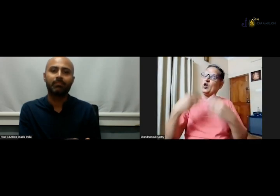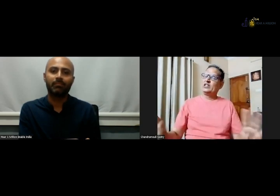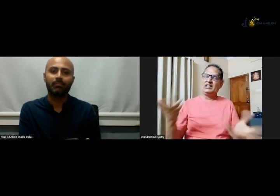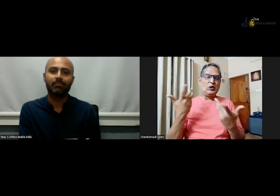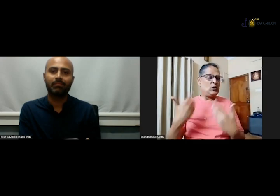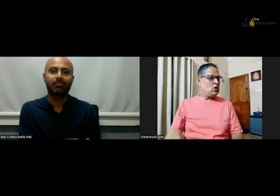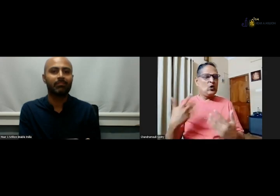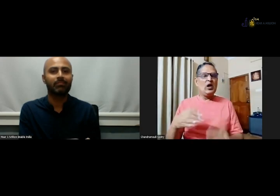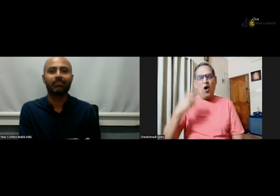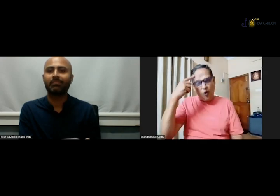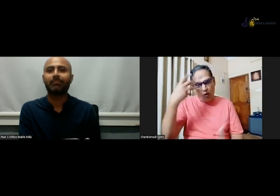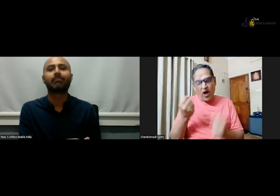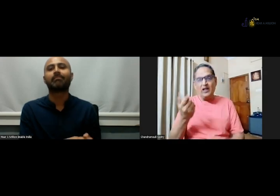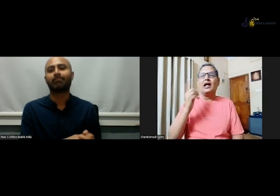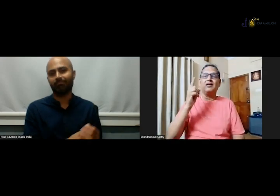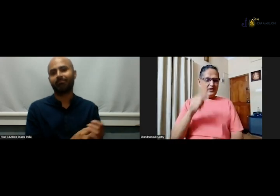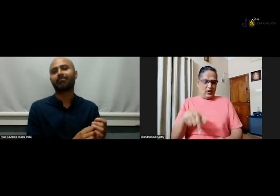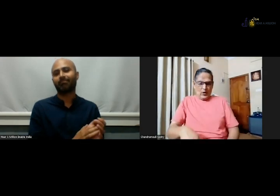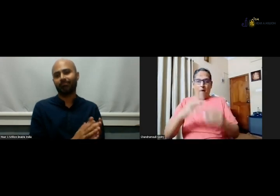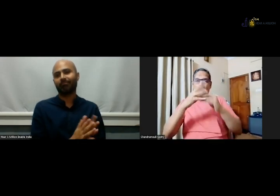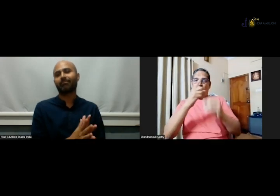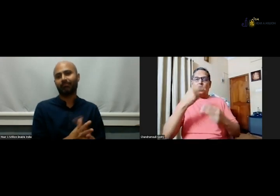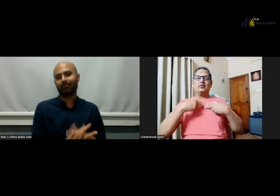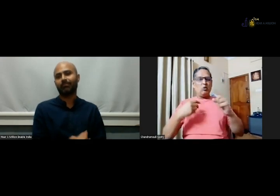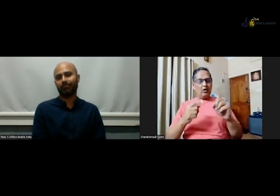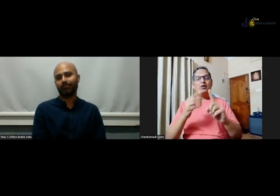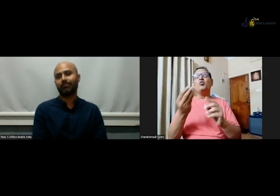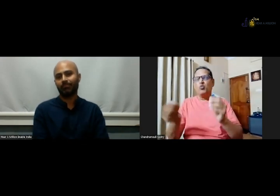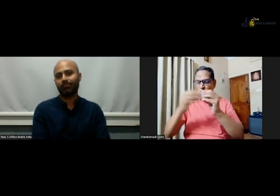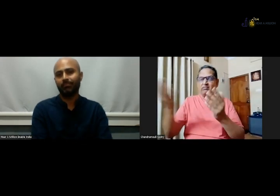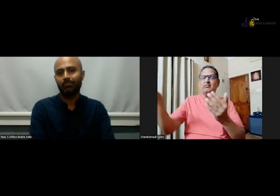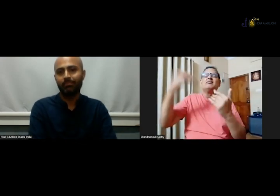I know it's very difficult, to just get her back here.